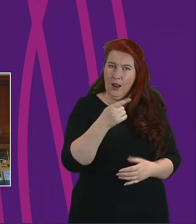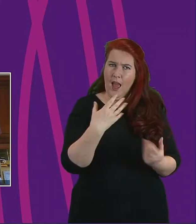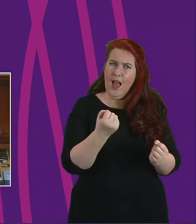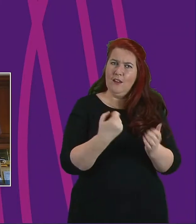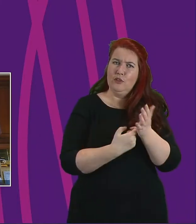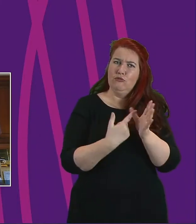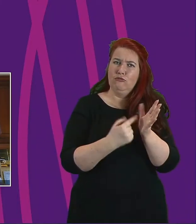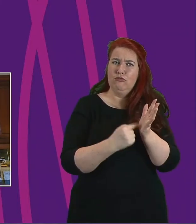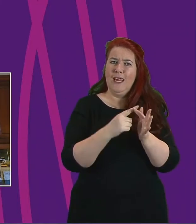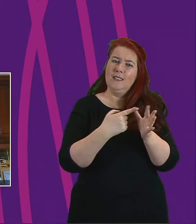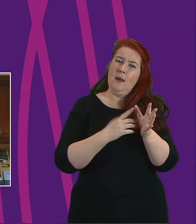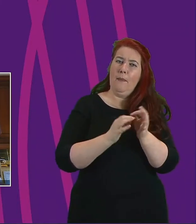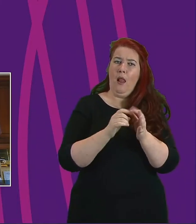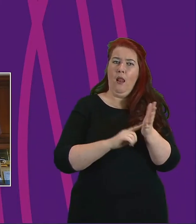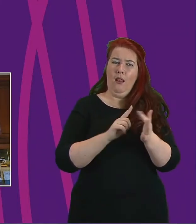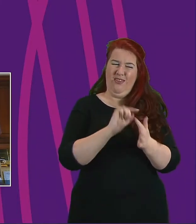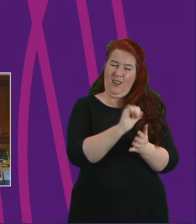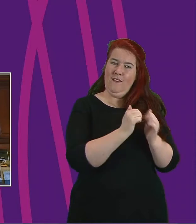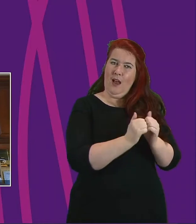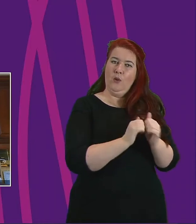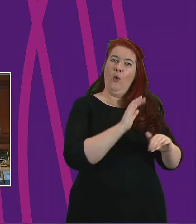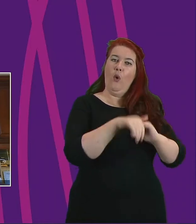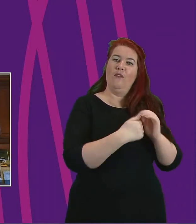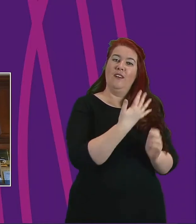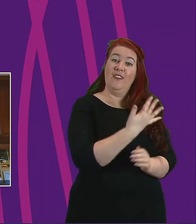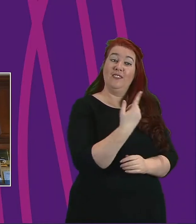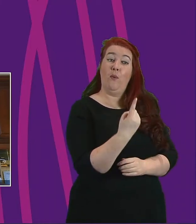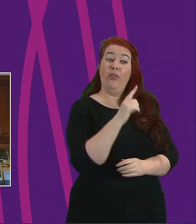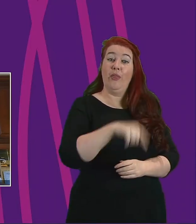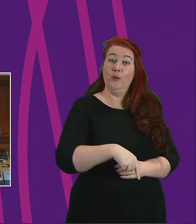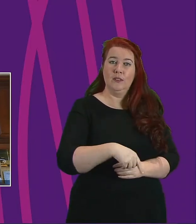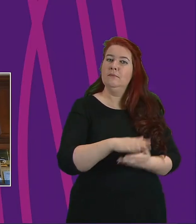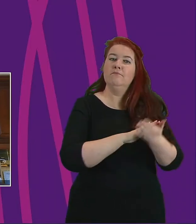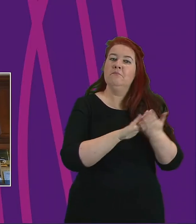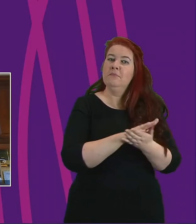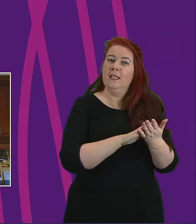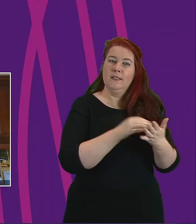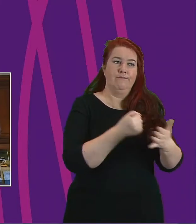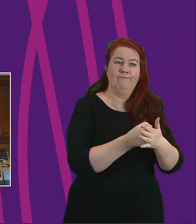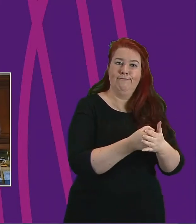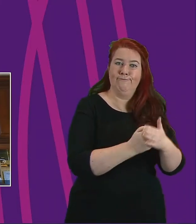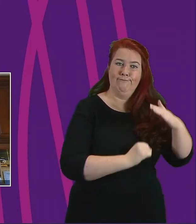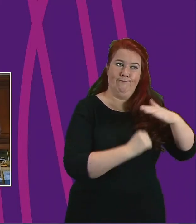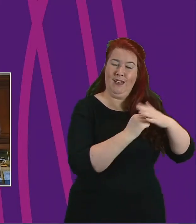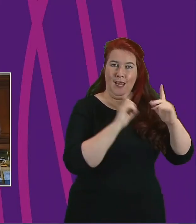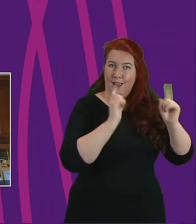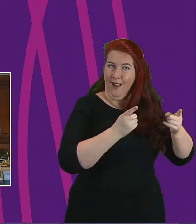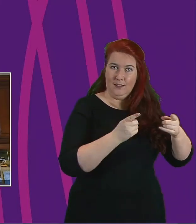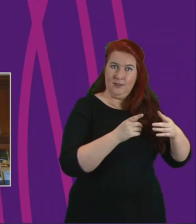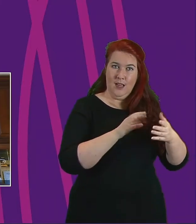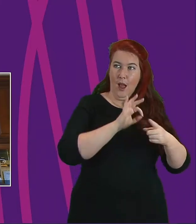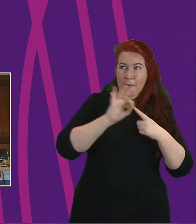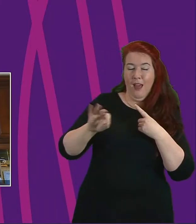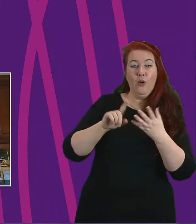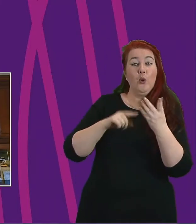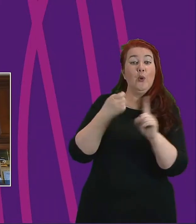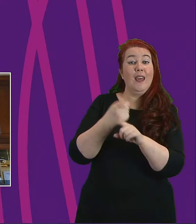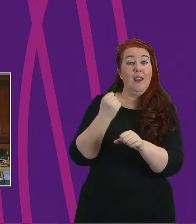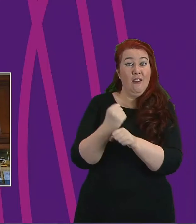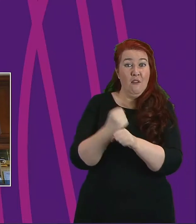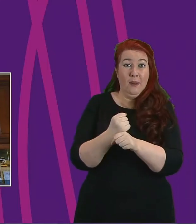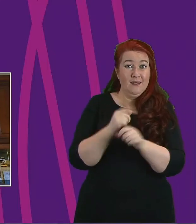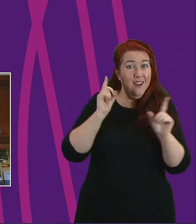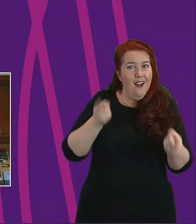in excess of 51,000, have had no grant support from the UK government scheme. And I believe it's not